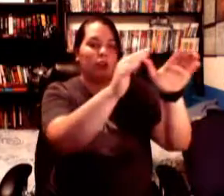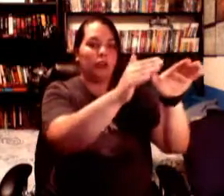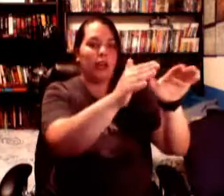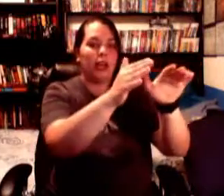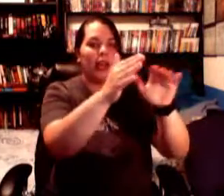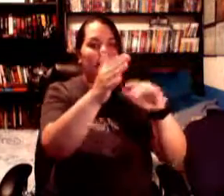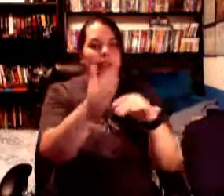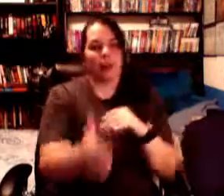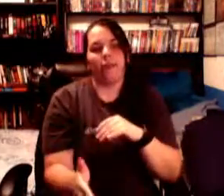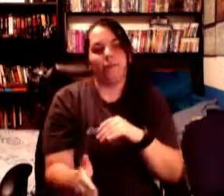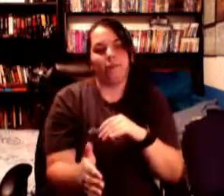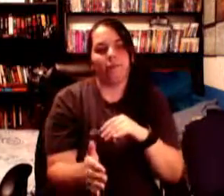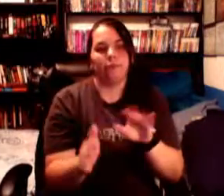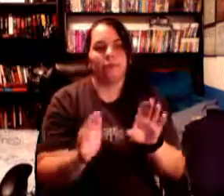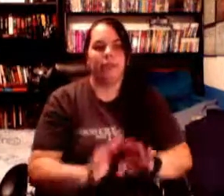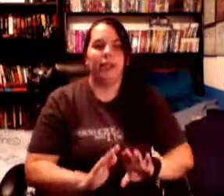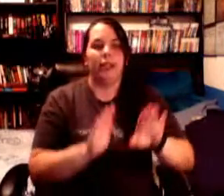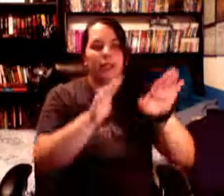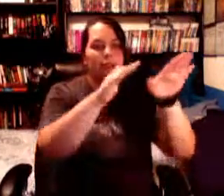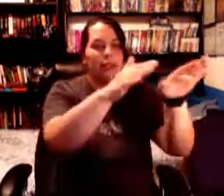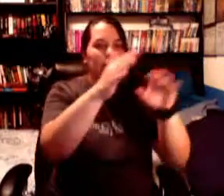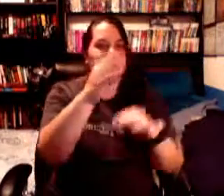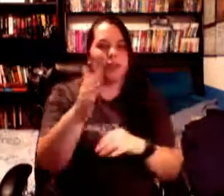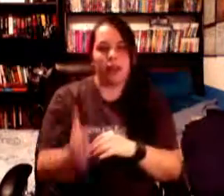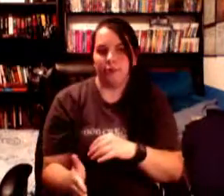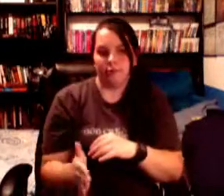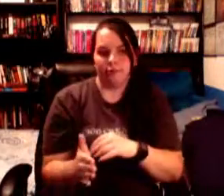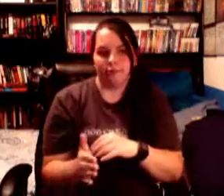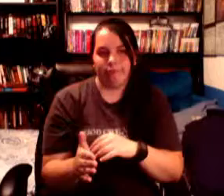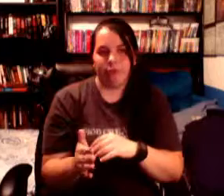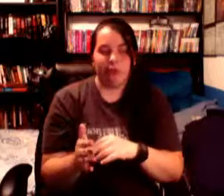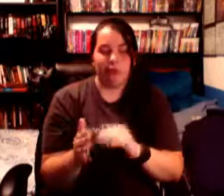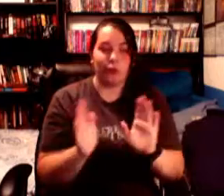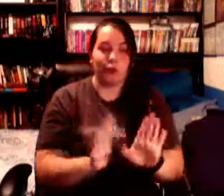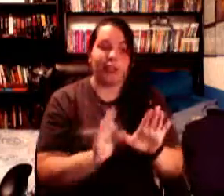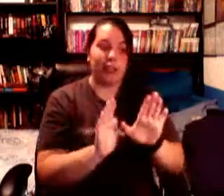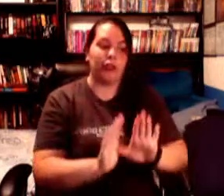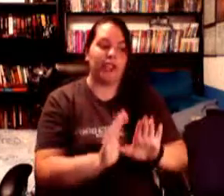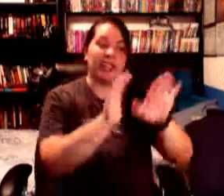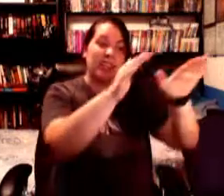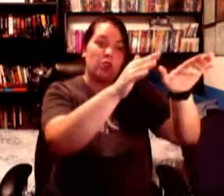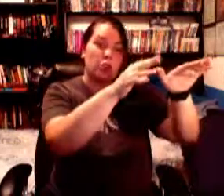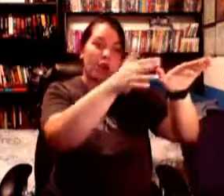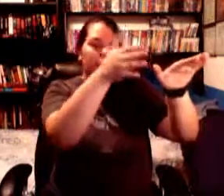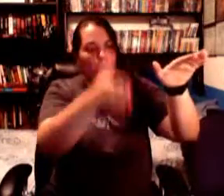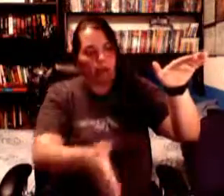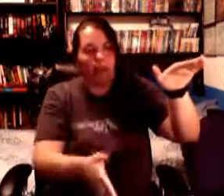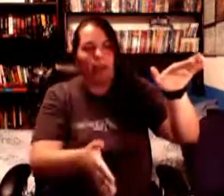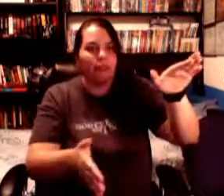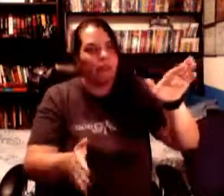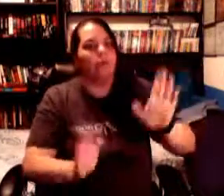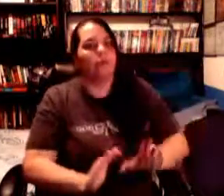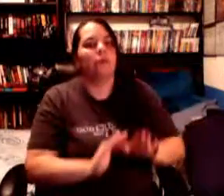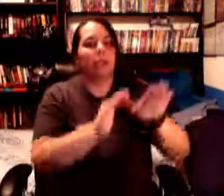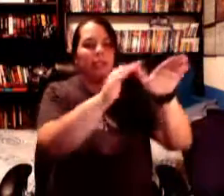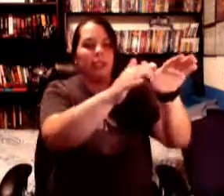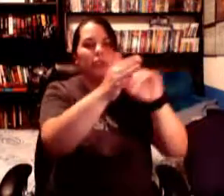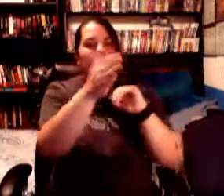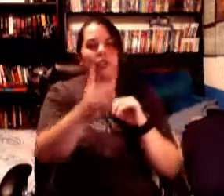Heel, side. Heel, side. So it's like literally the heel, well, the side of the heel. Heel,